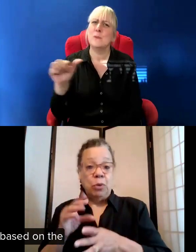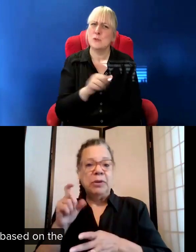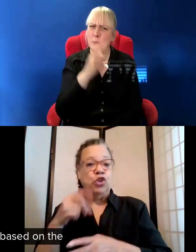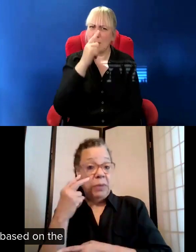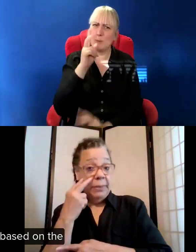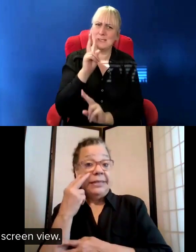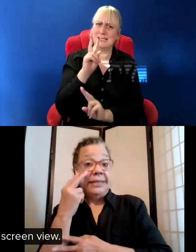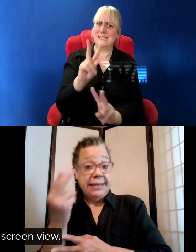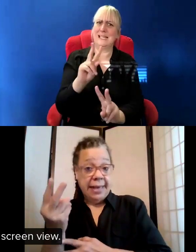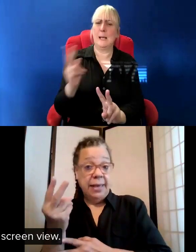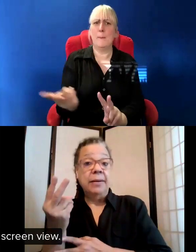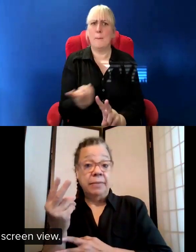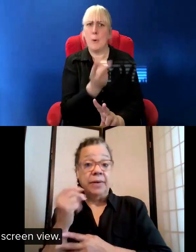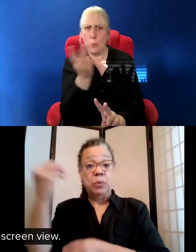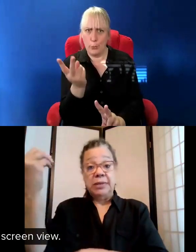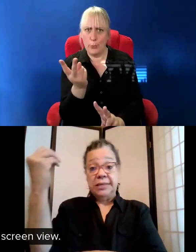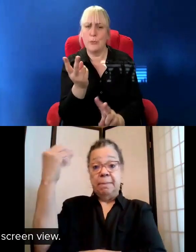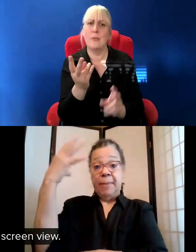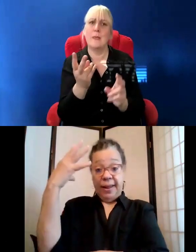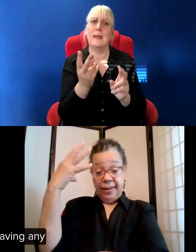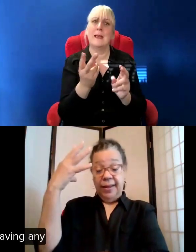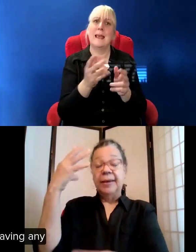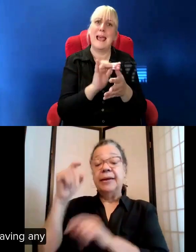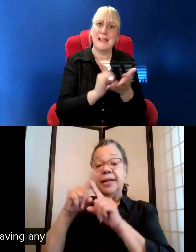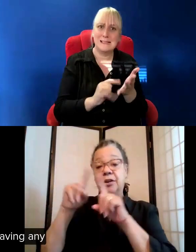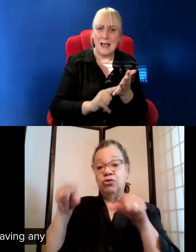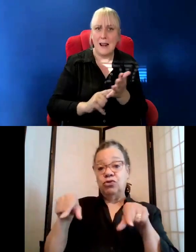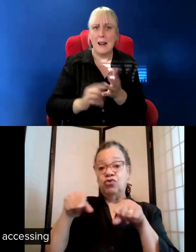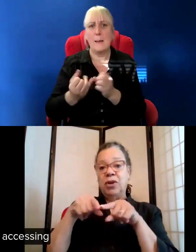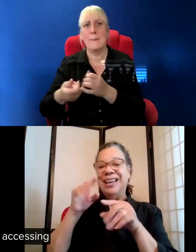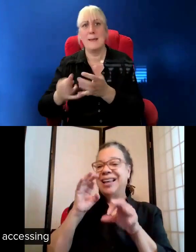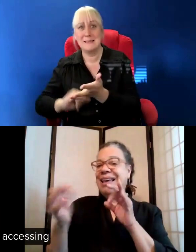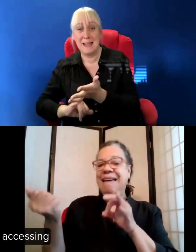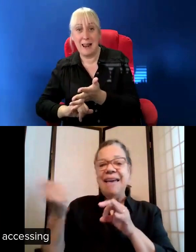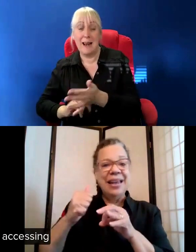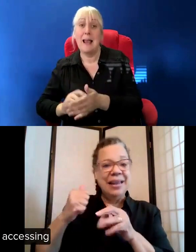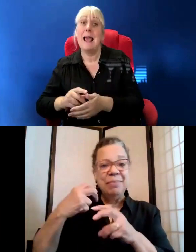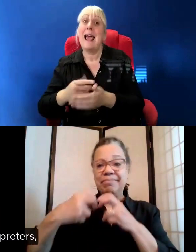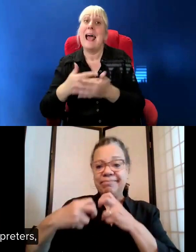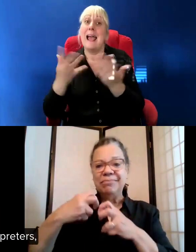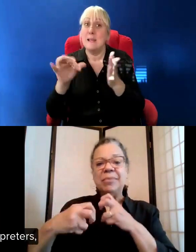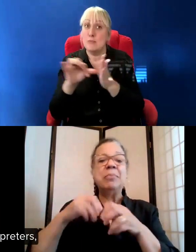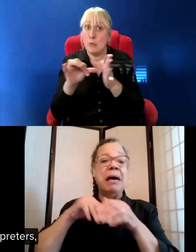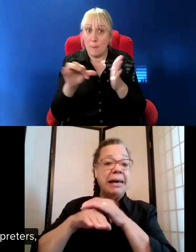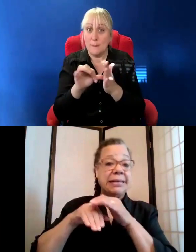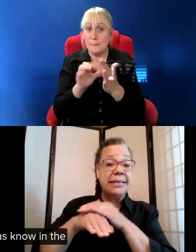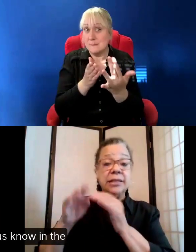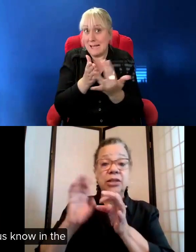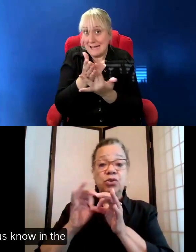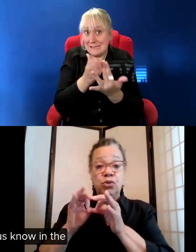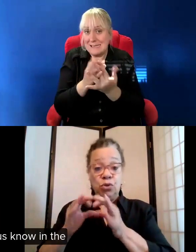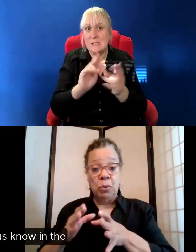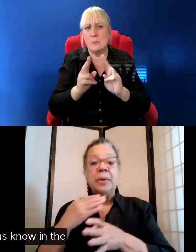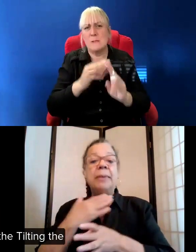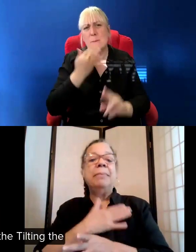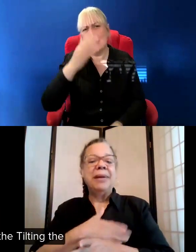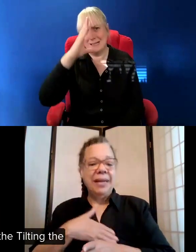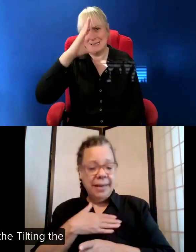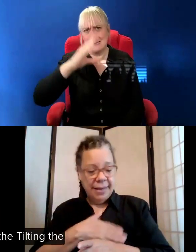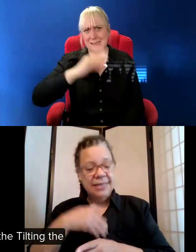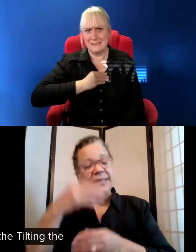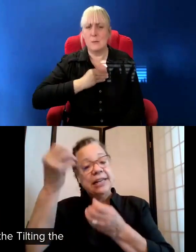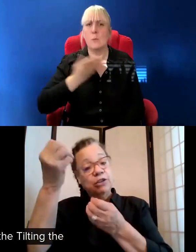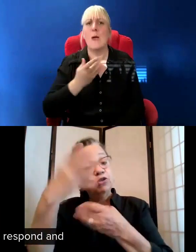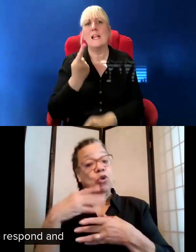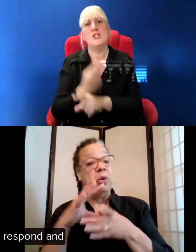you based on the spotlight and screen view. If you're having any challenges accessing the interpreters, please do let us know in the chat box,